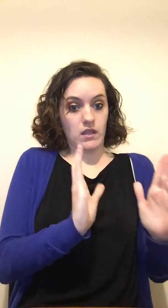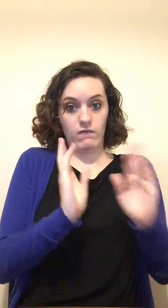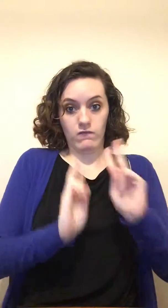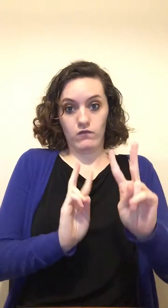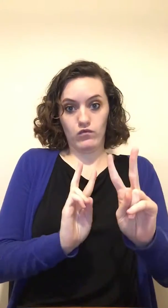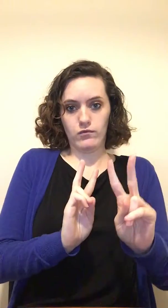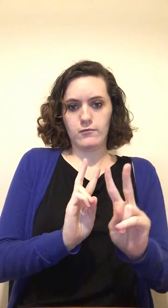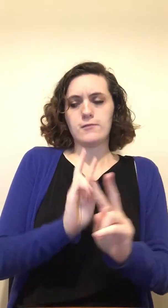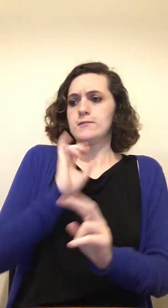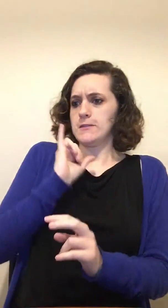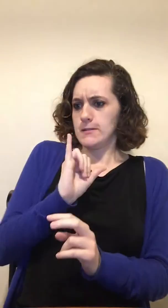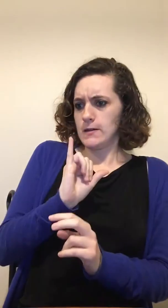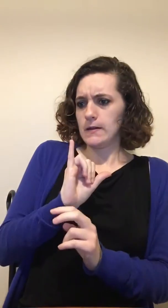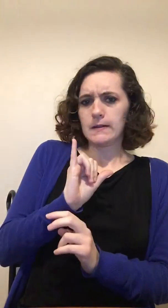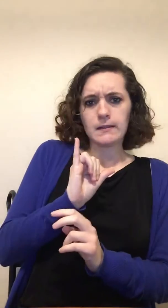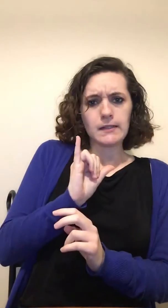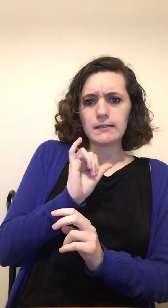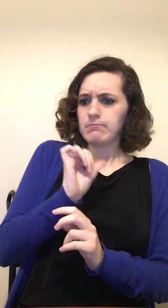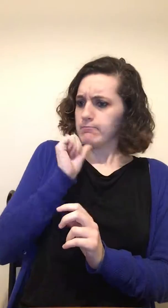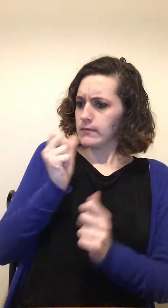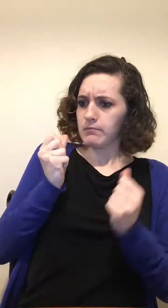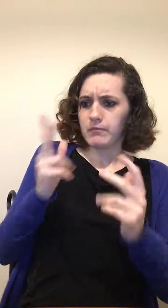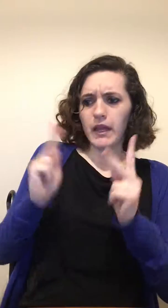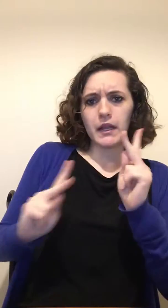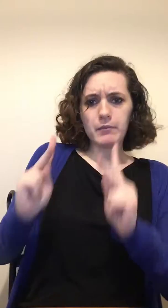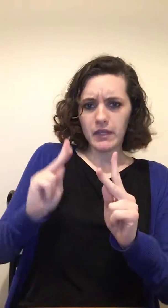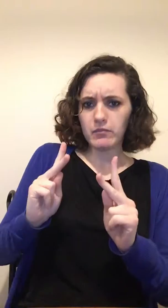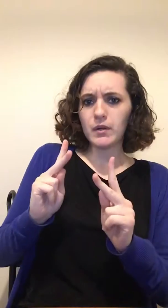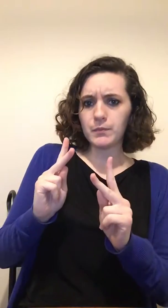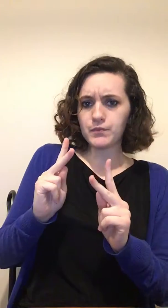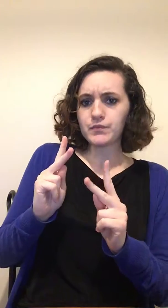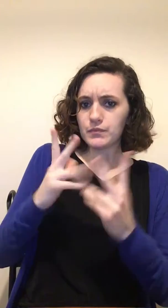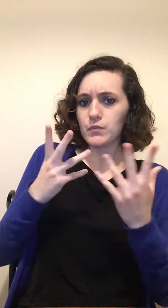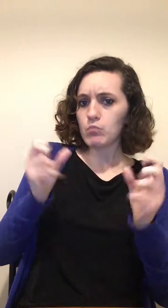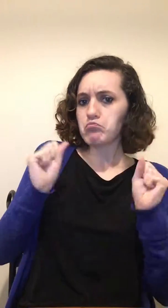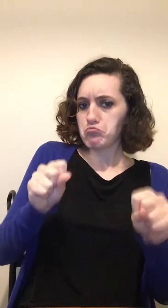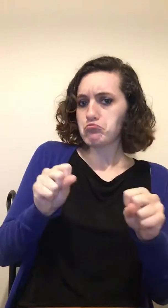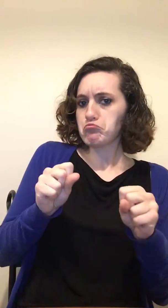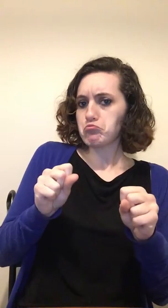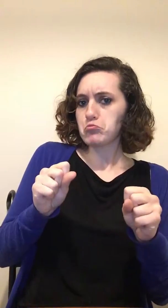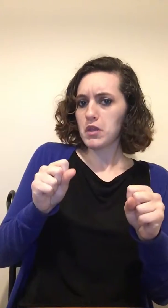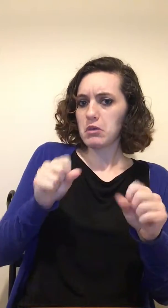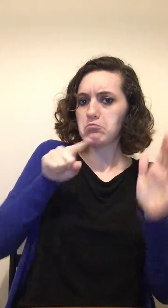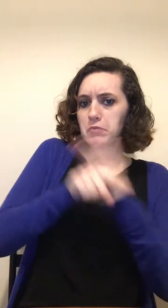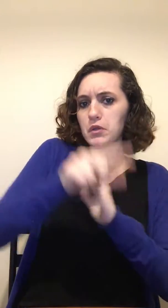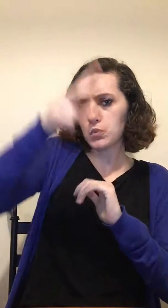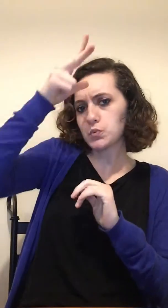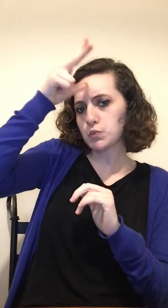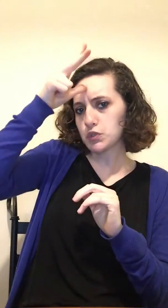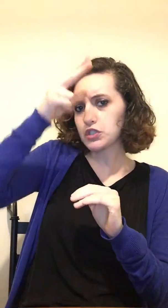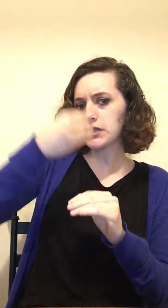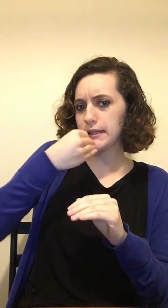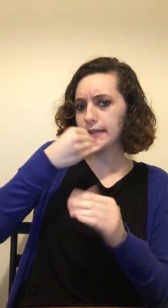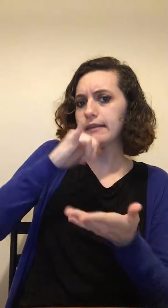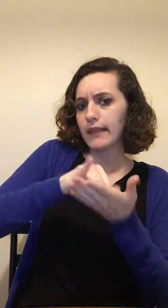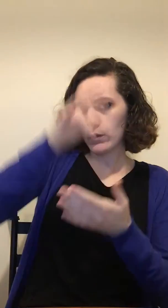so few, but I guess they can just have a rooster for lunch. The rooster is taken,